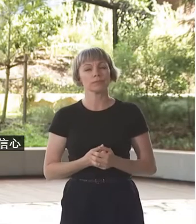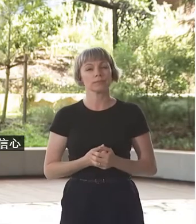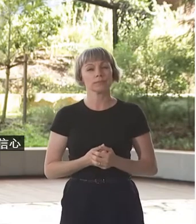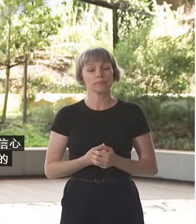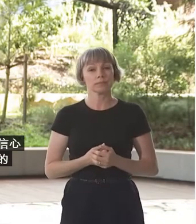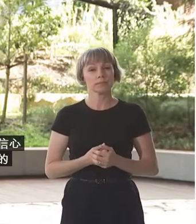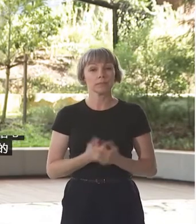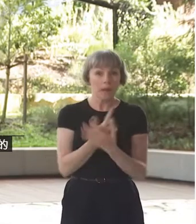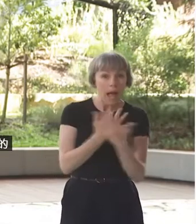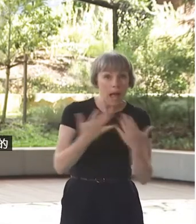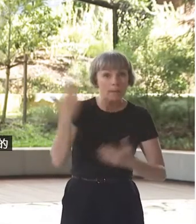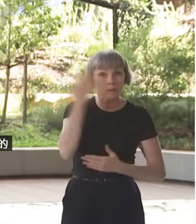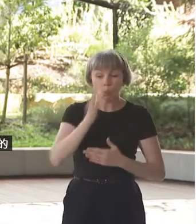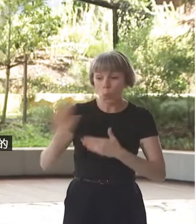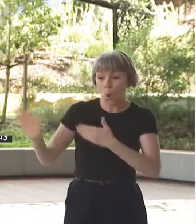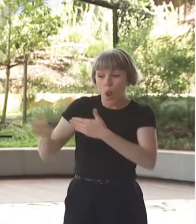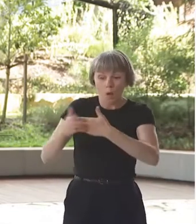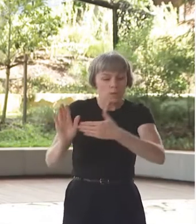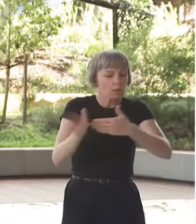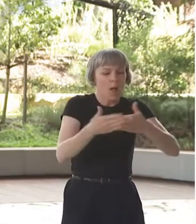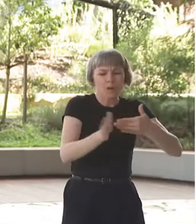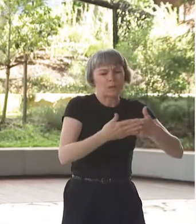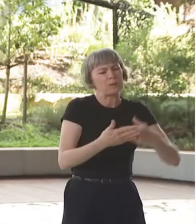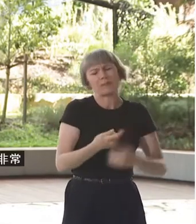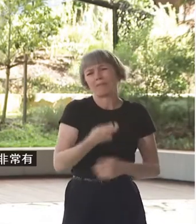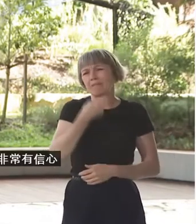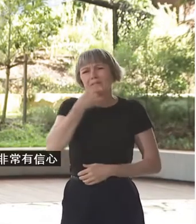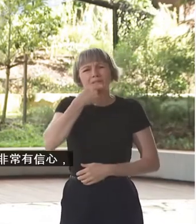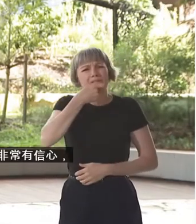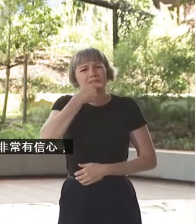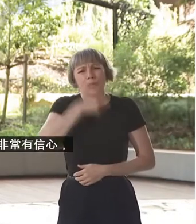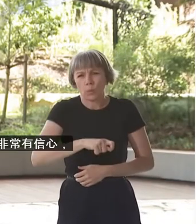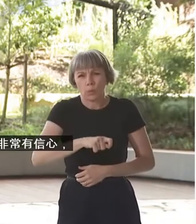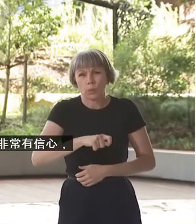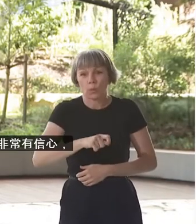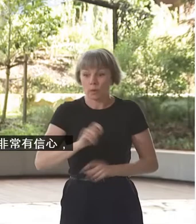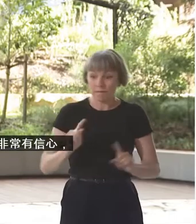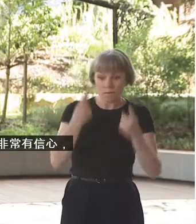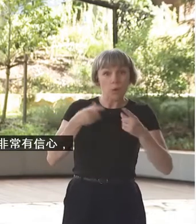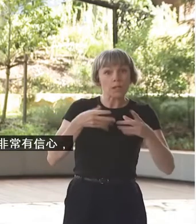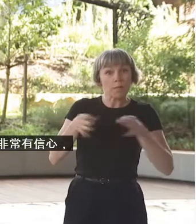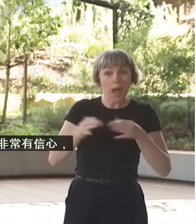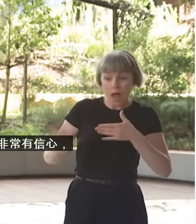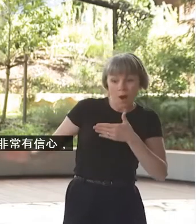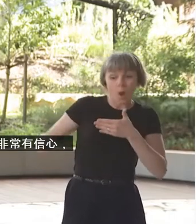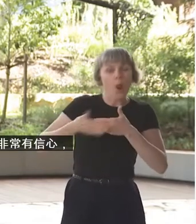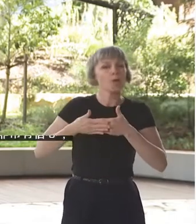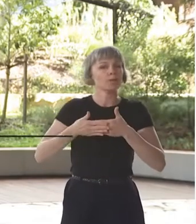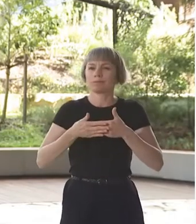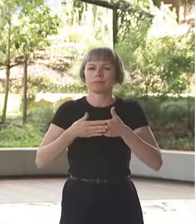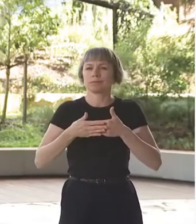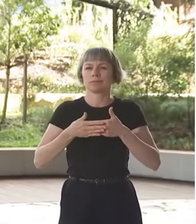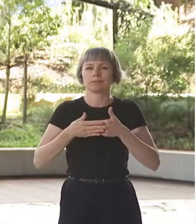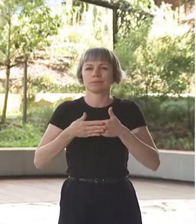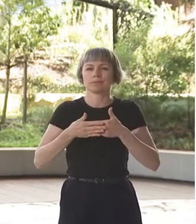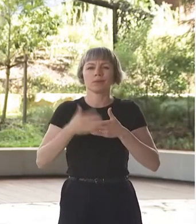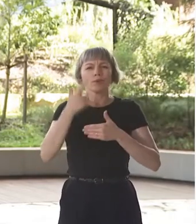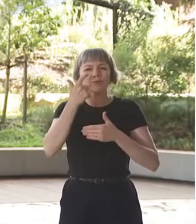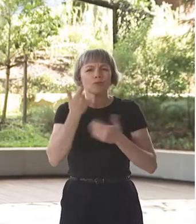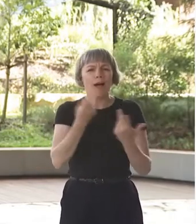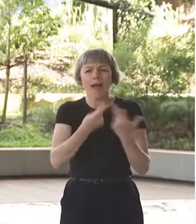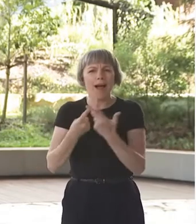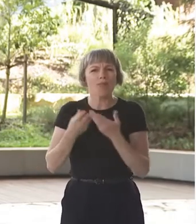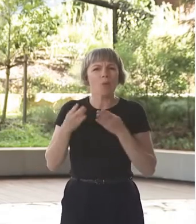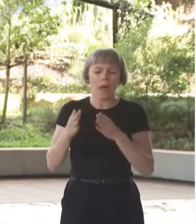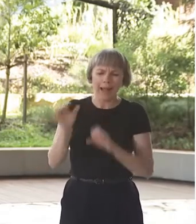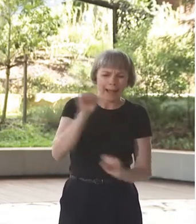closures will be a last resort. So I'm very confident with where we're heading. As I said, I don't believe that it will not be without